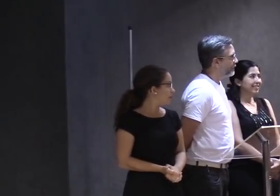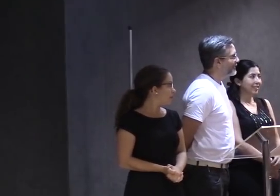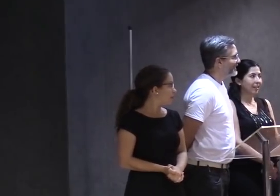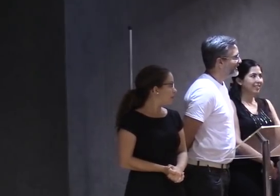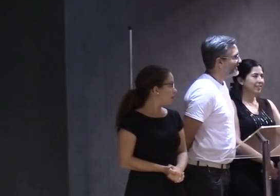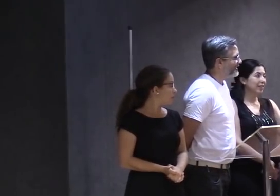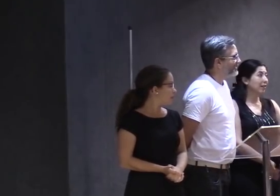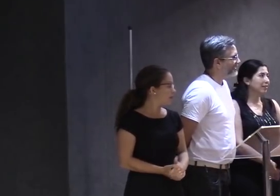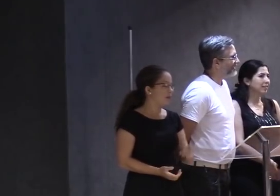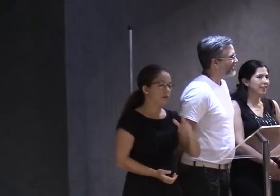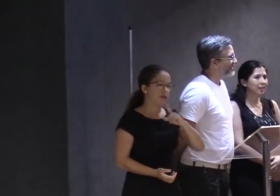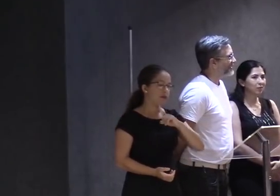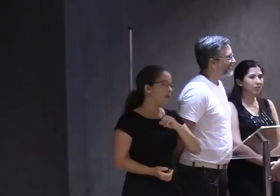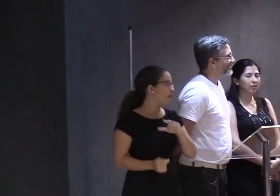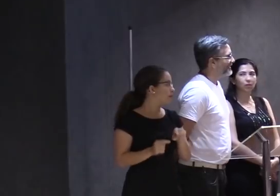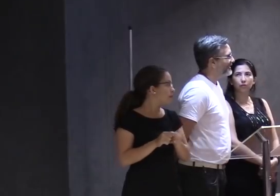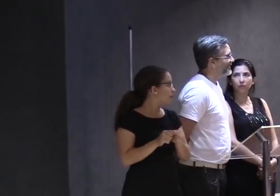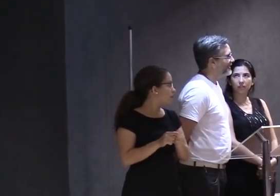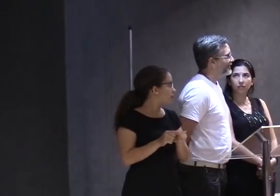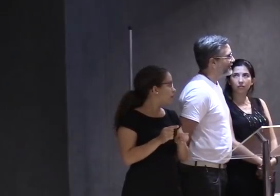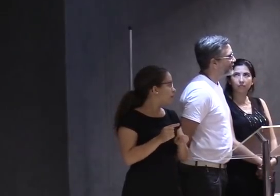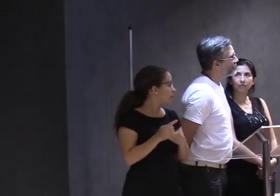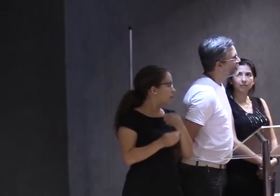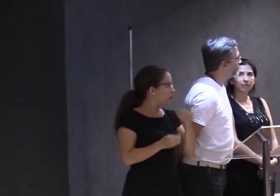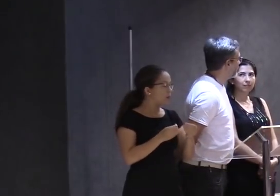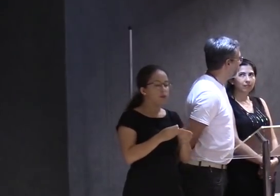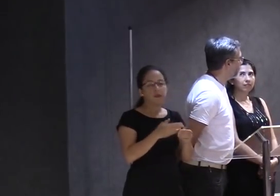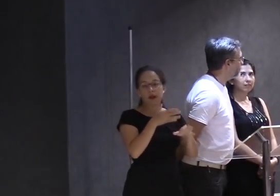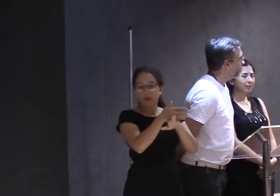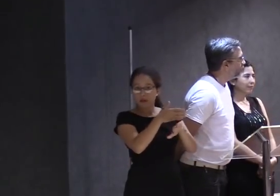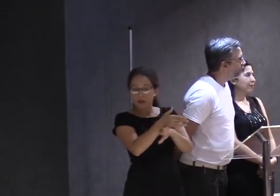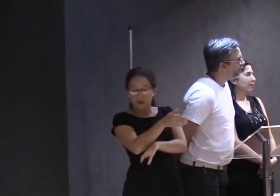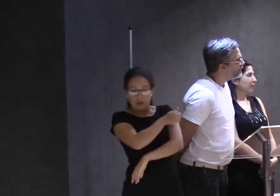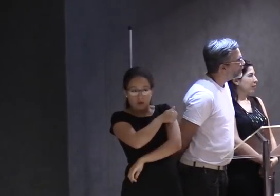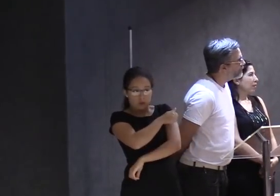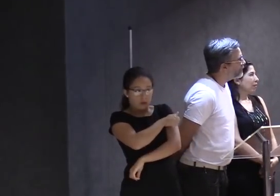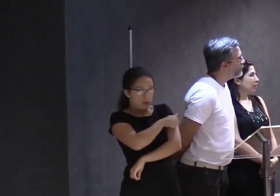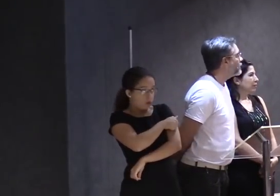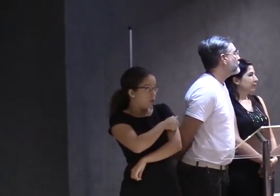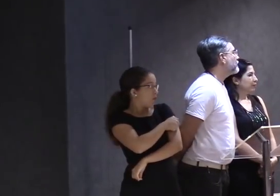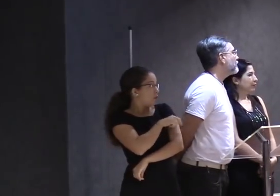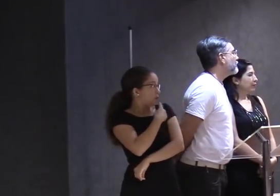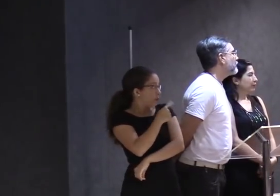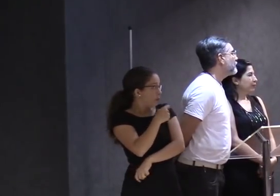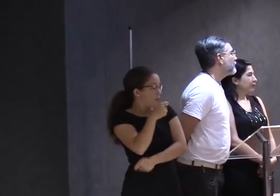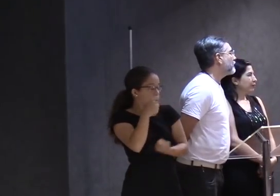about assessment as well. We cannot assess all the students the same way. We have to think